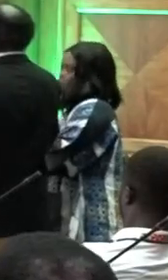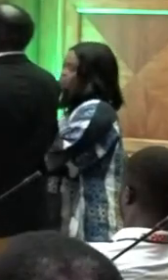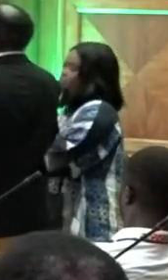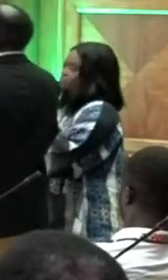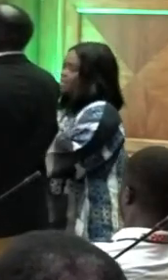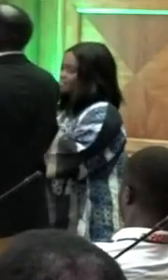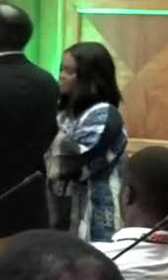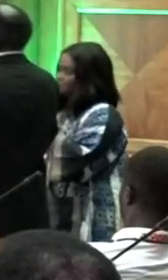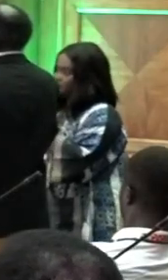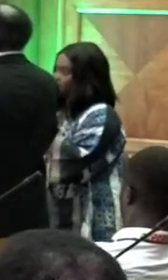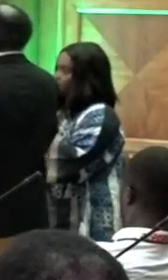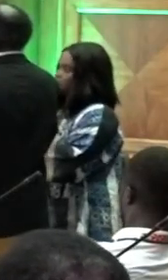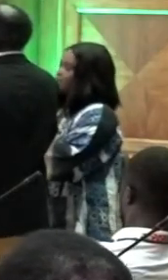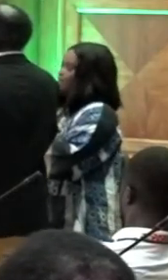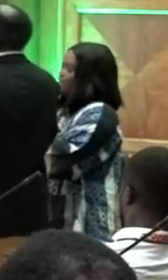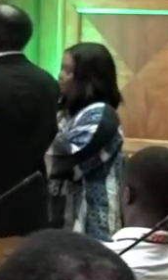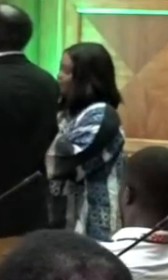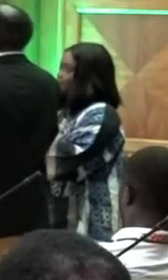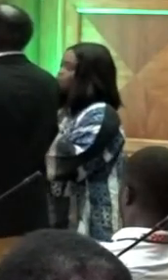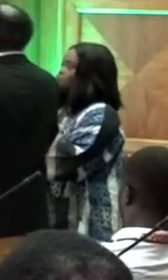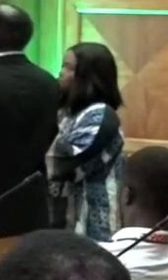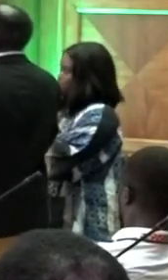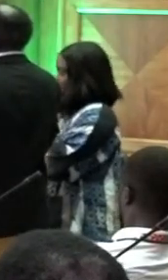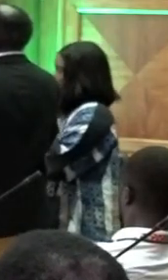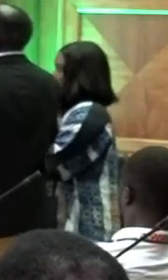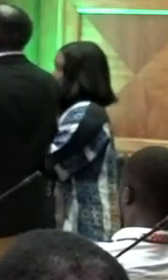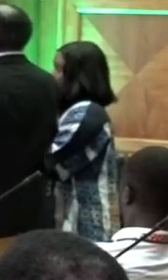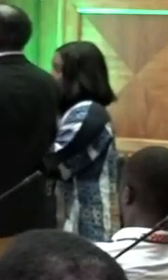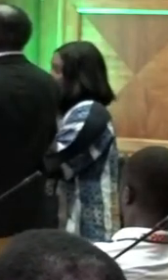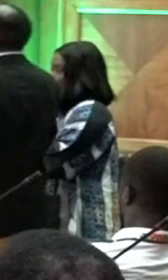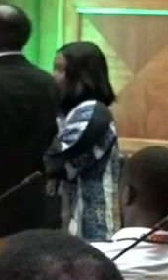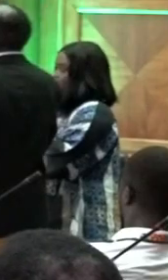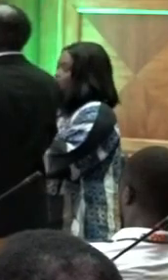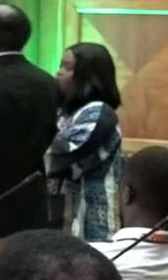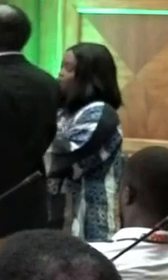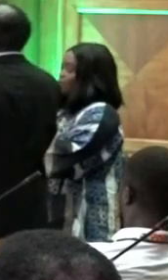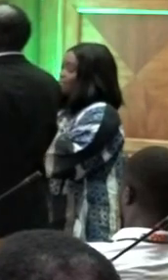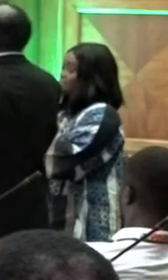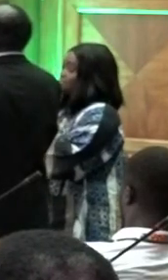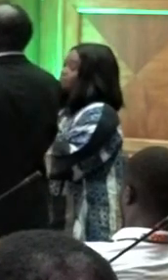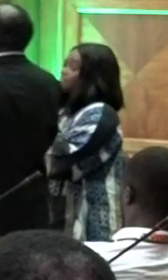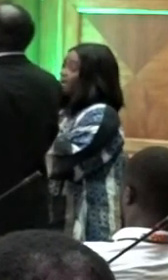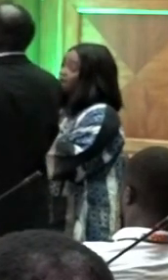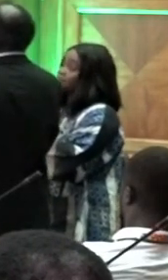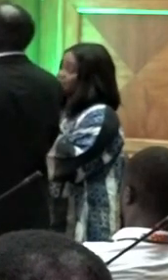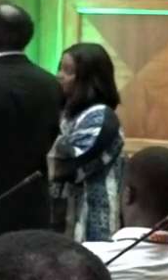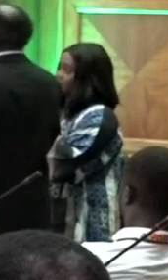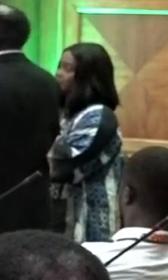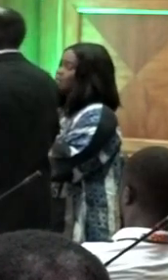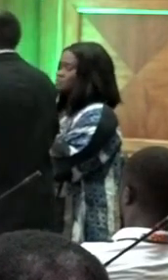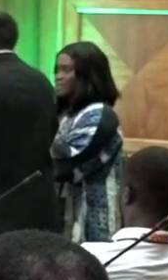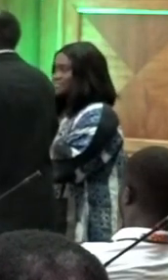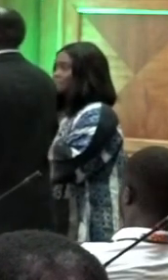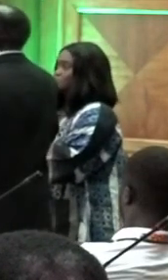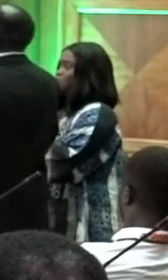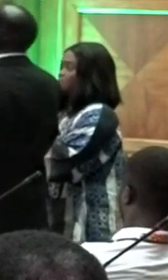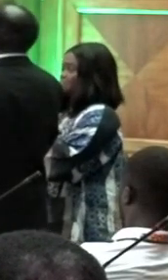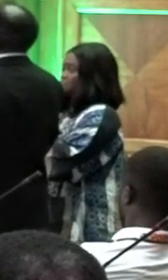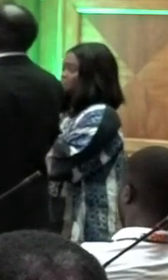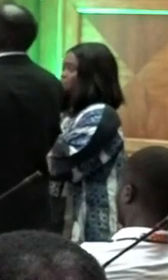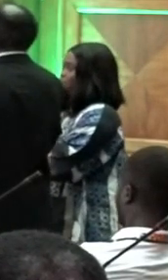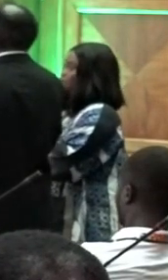government-owned hospitals, at CBOs, and now talking about the faith-based organizations that have clinics. So let's